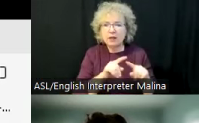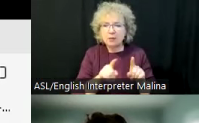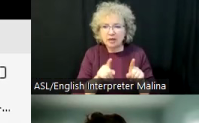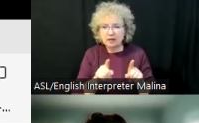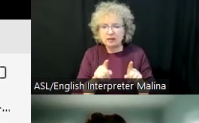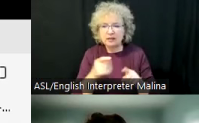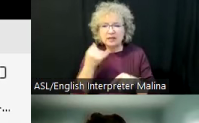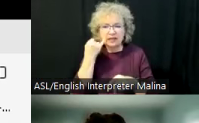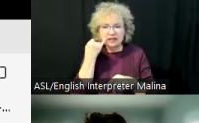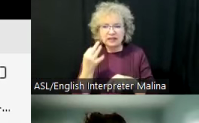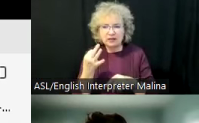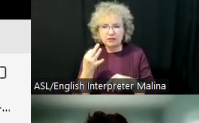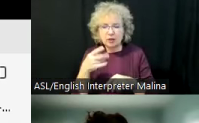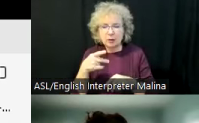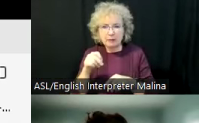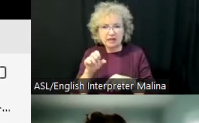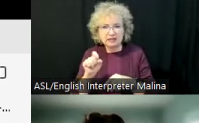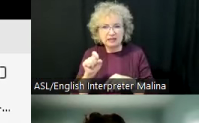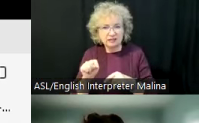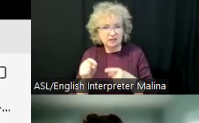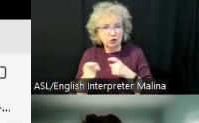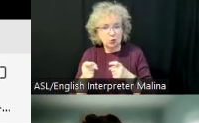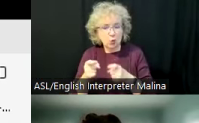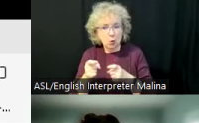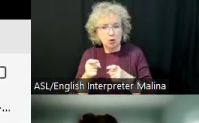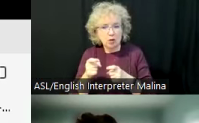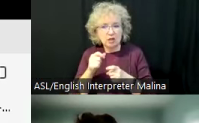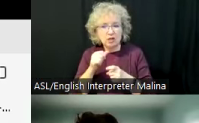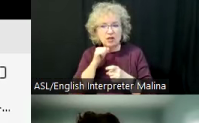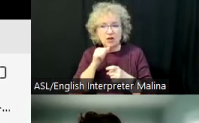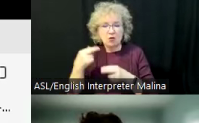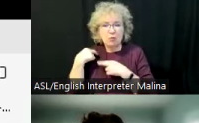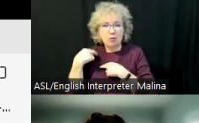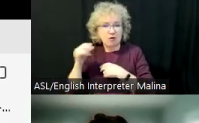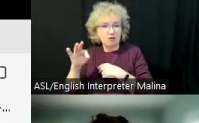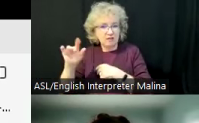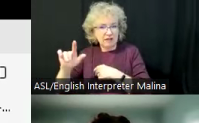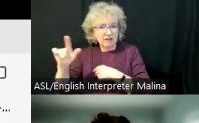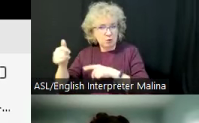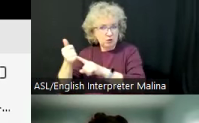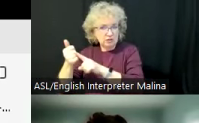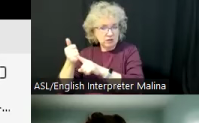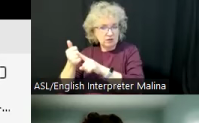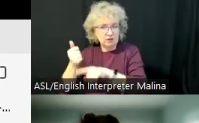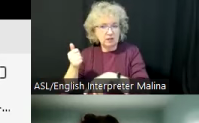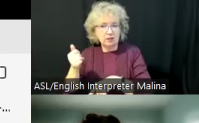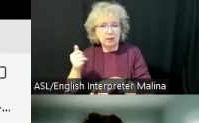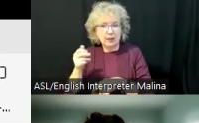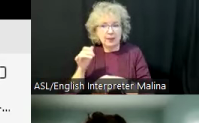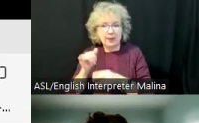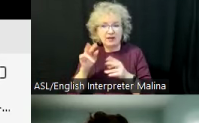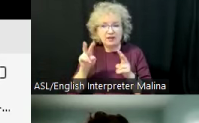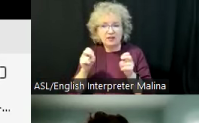there is pest control that is not the responsibility of the landlord and there's kind of a fair